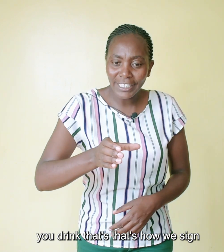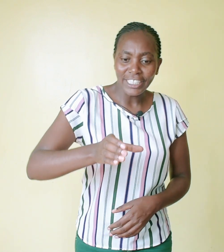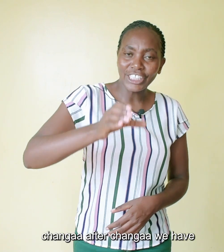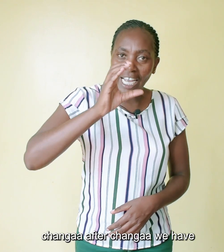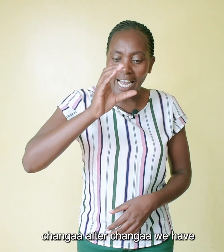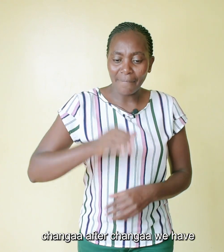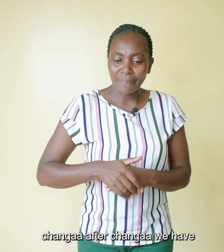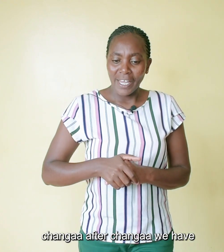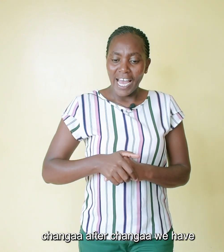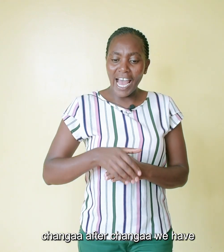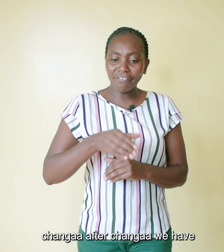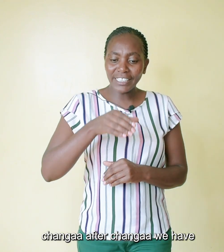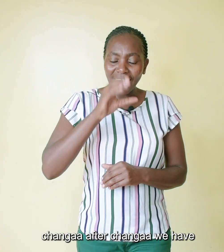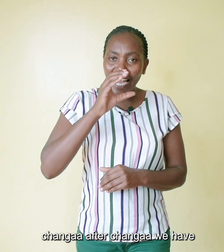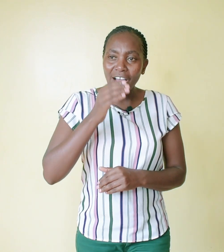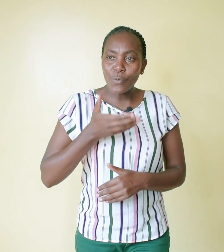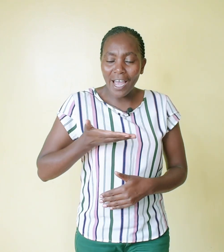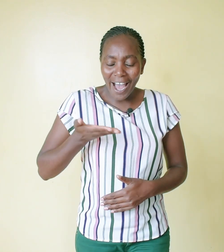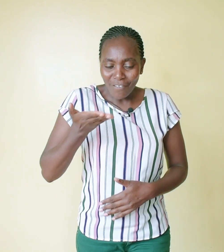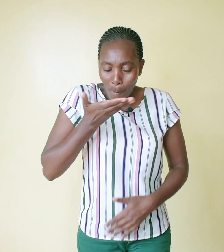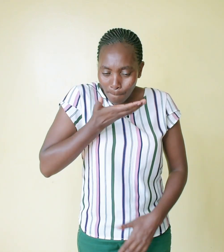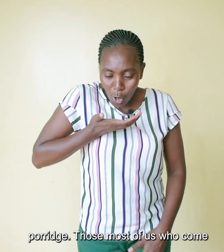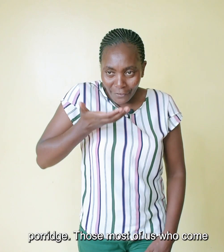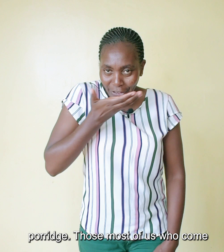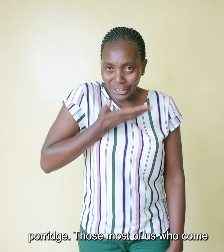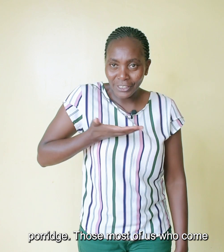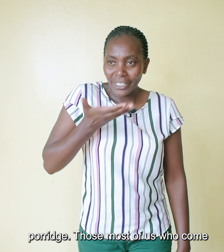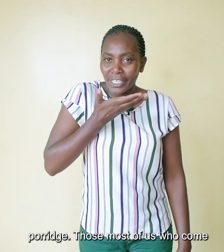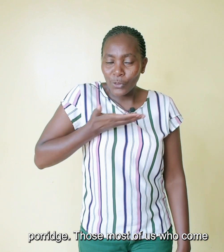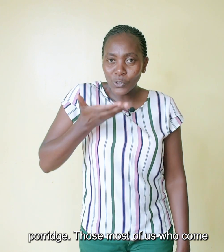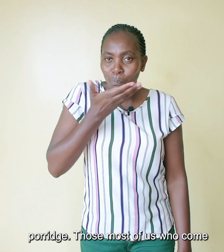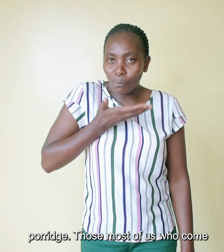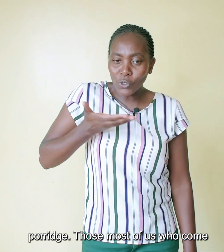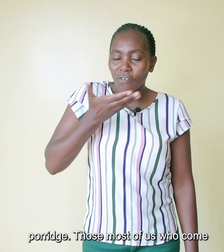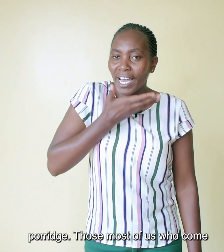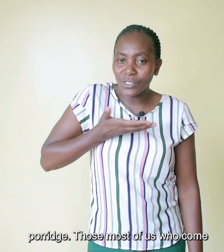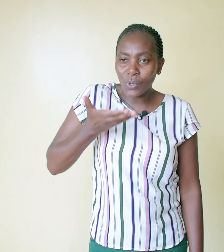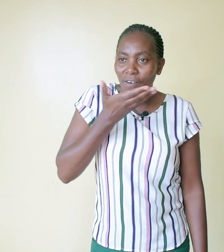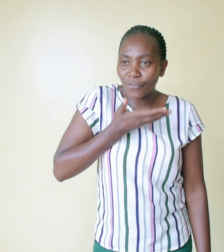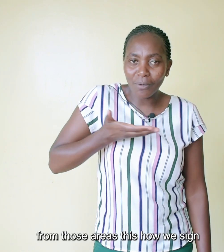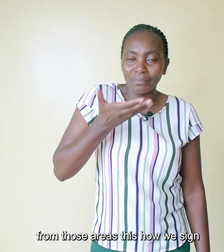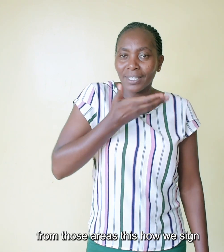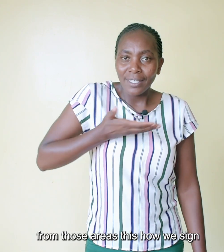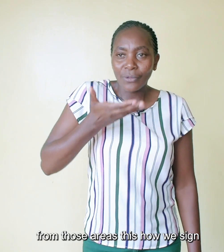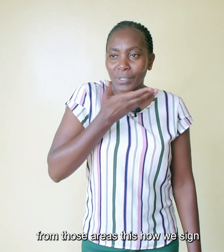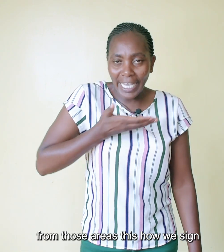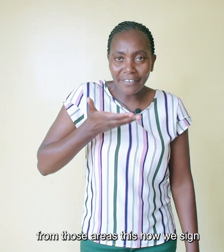sign changa. After changa, we have porridge. Most of us who come from those